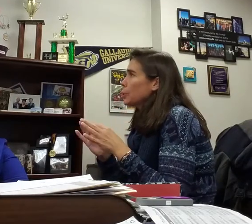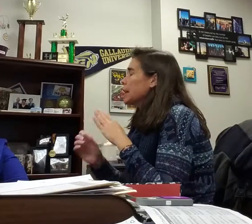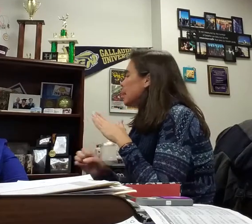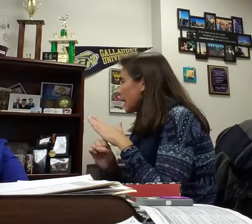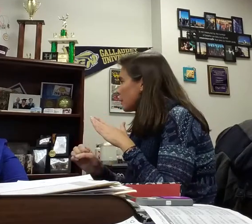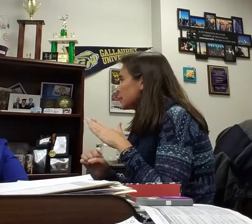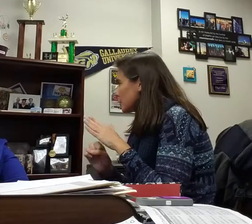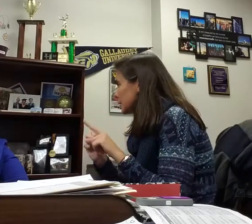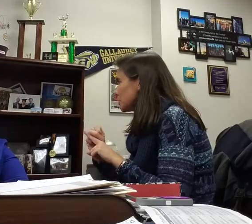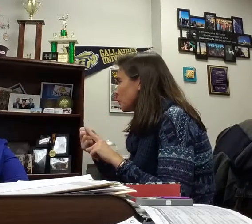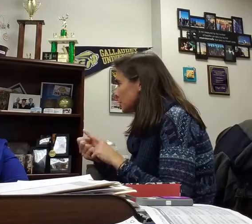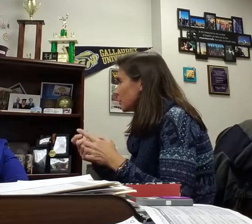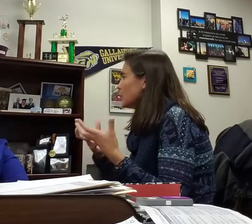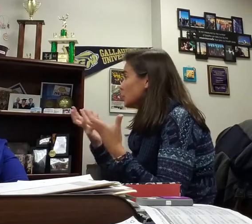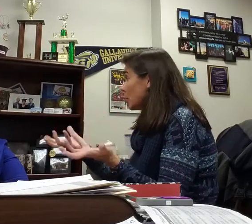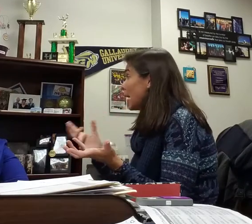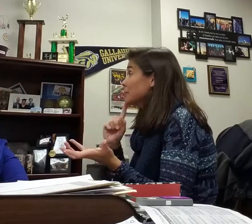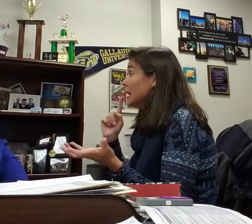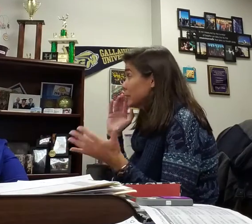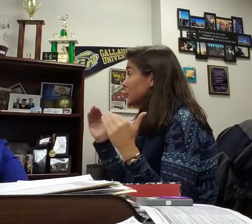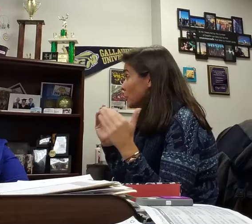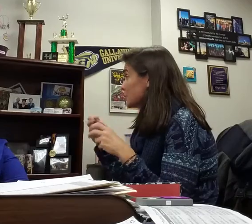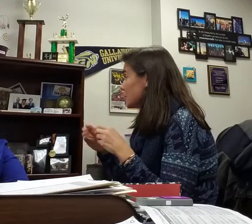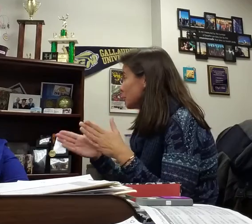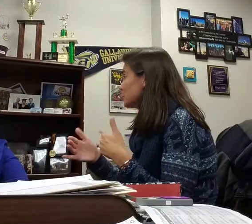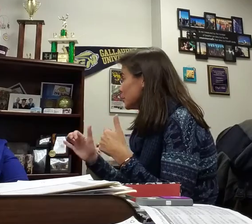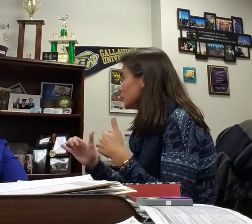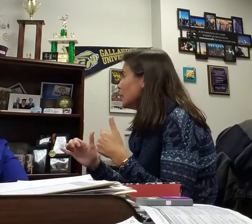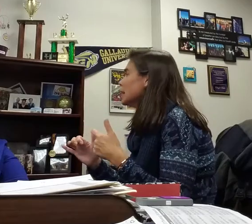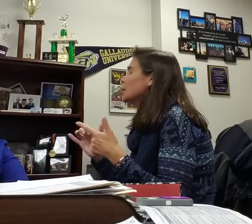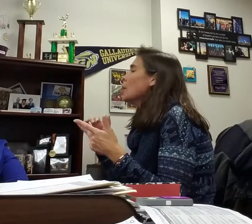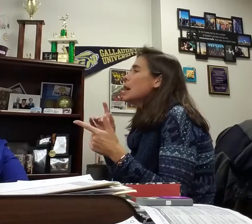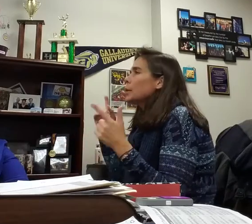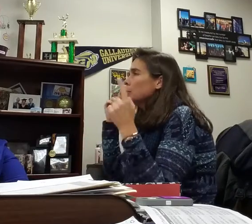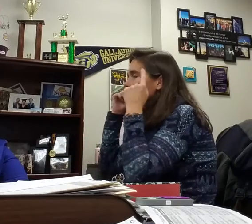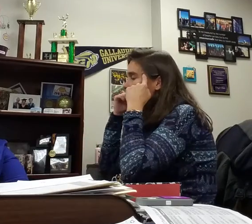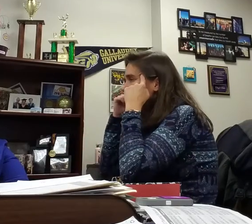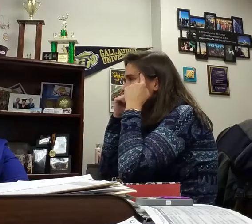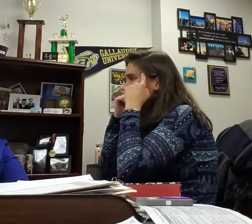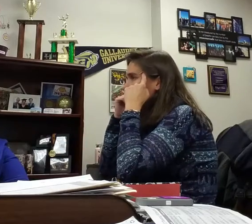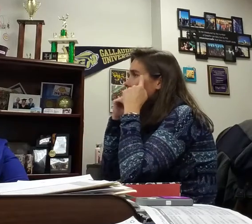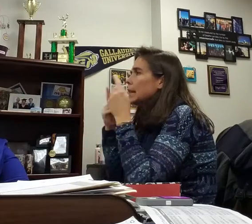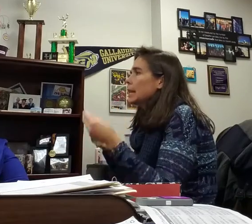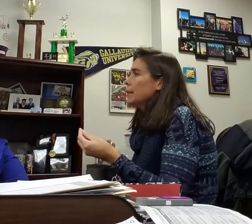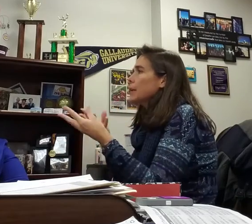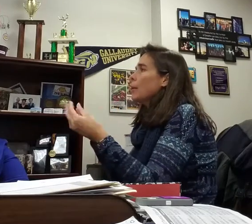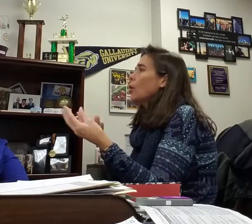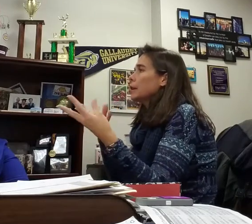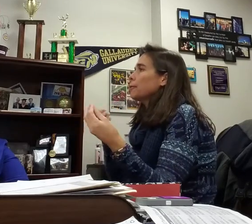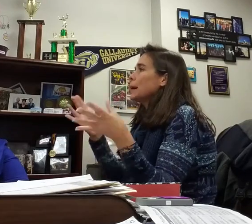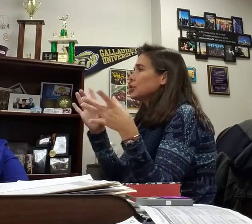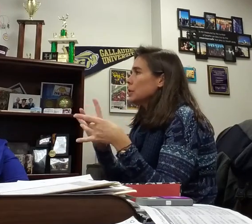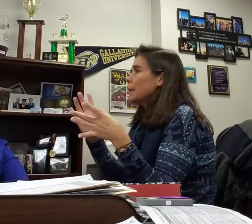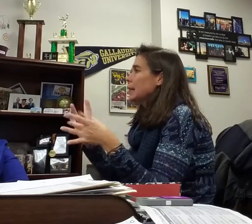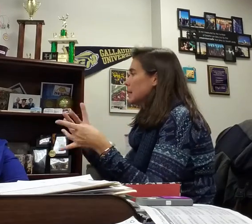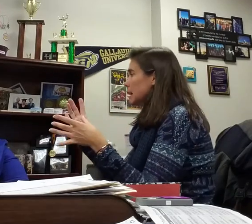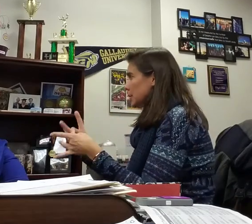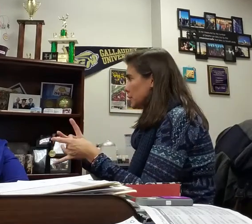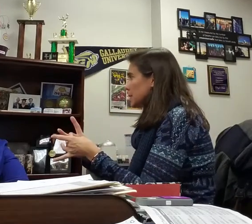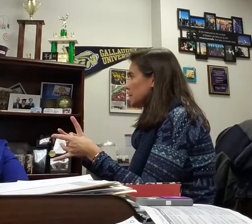in an elementary situation when you have deaf adults in the room too. Yeah. You just kind of want to be thinking, give them all the information to make the connections